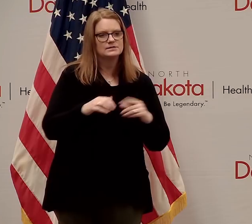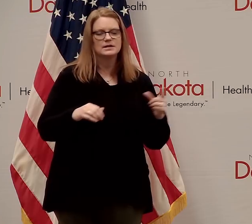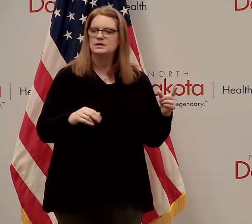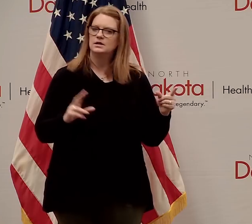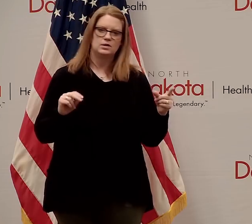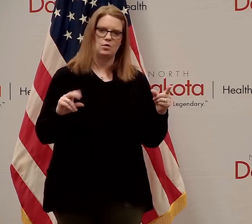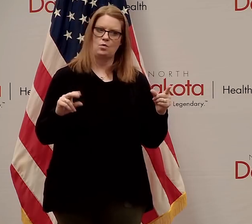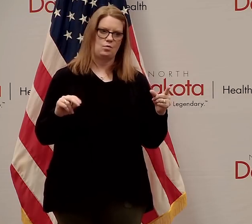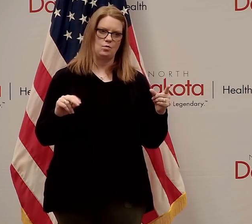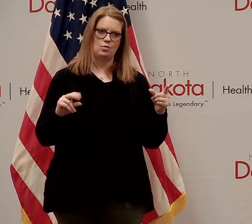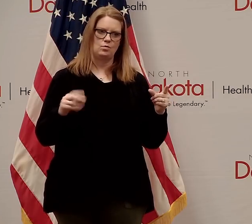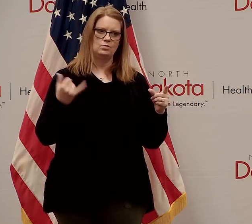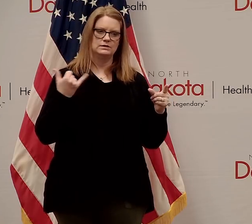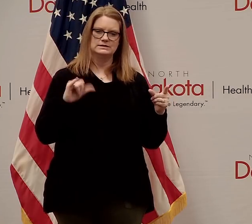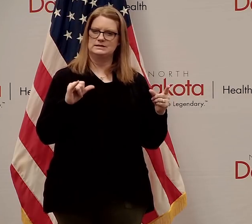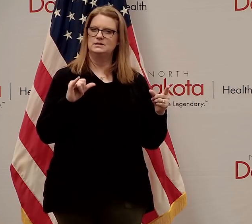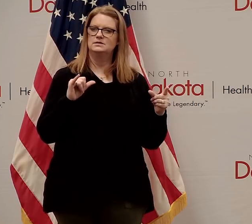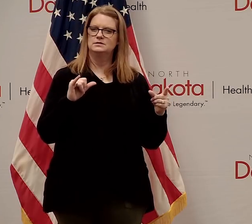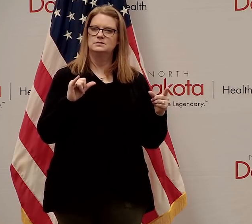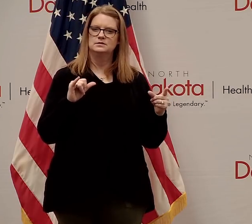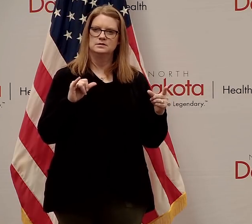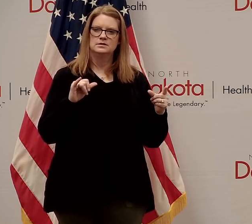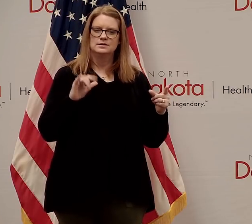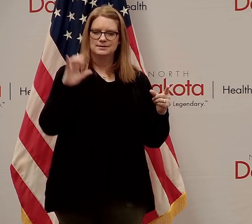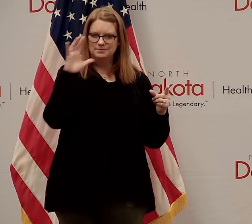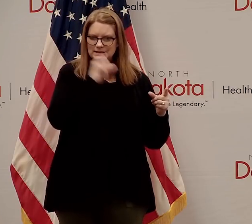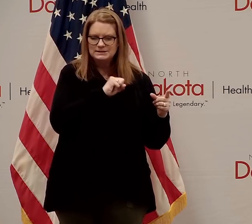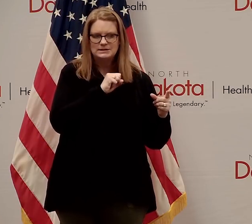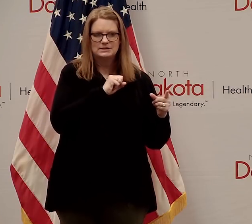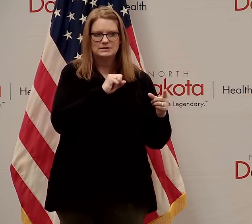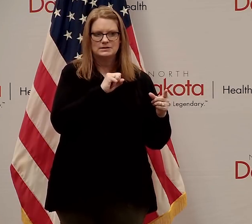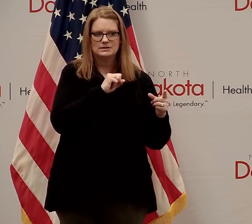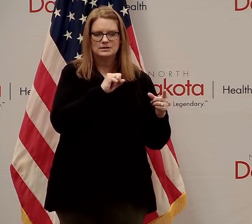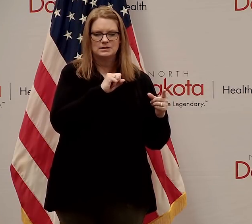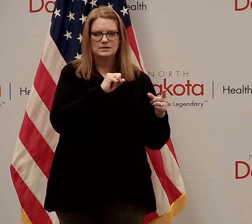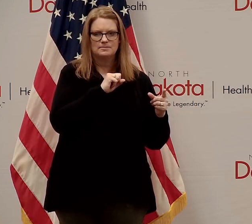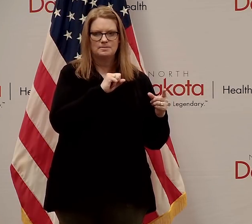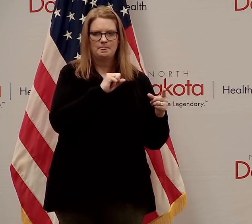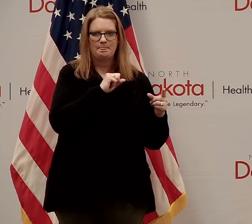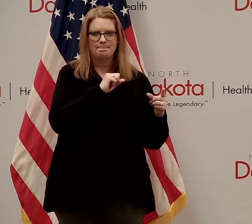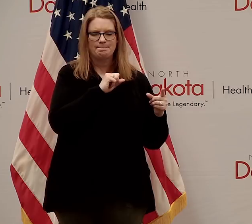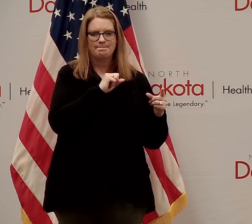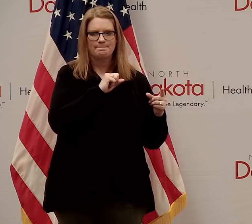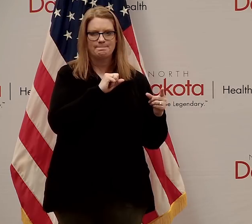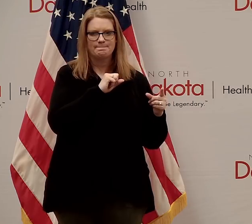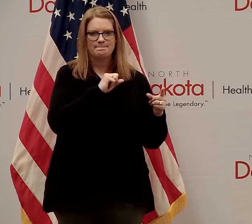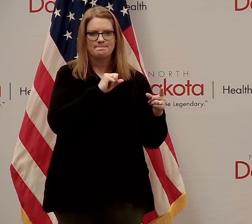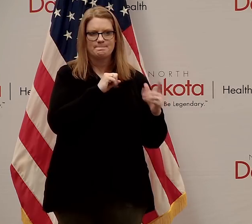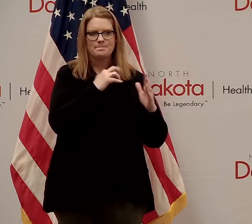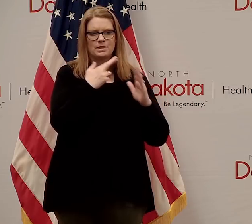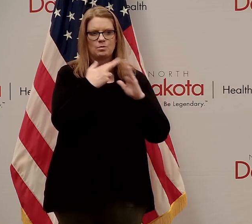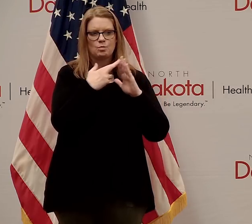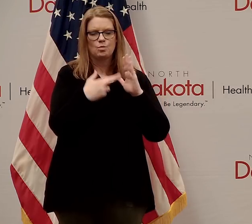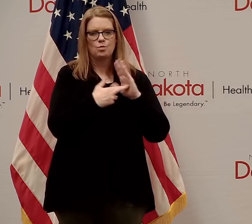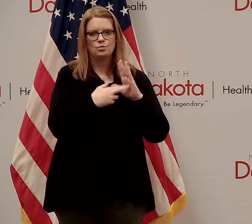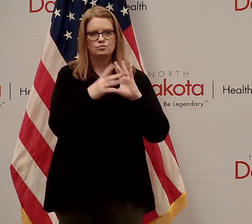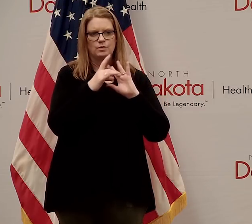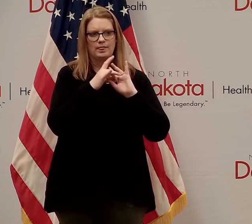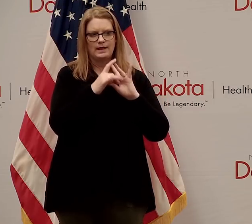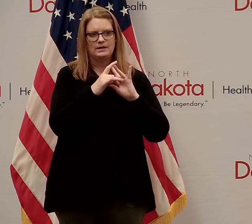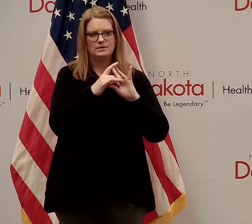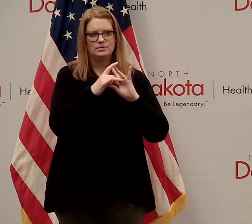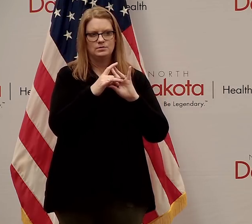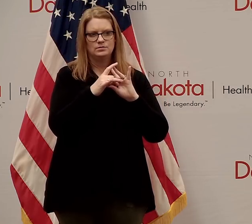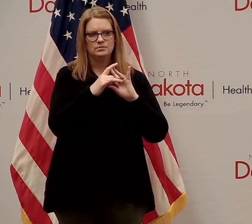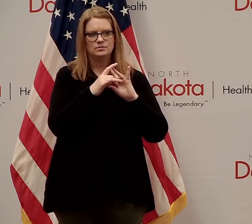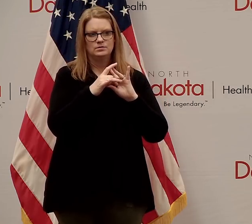missing the major piece of guidance that is missing right now is related to the grants